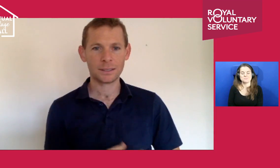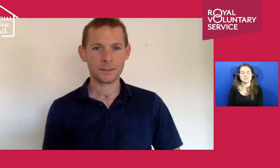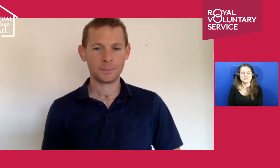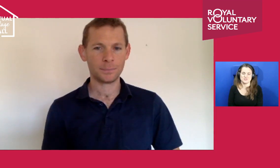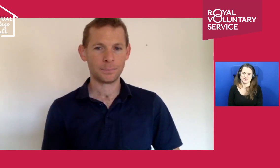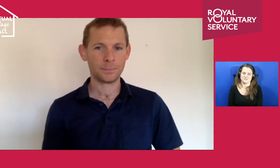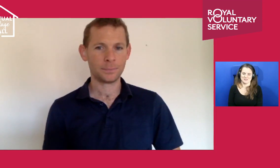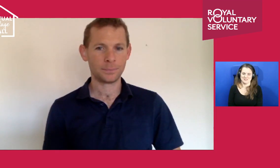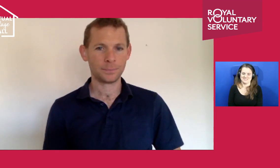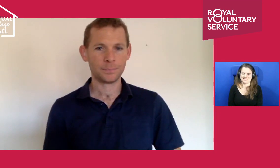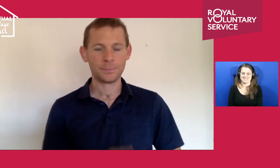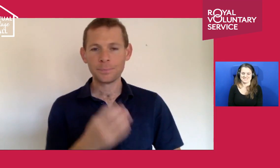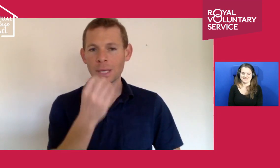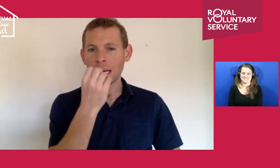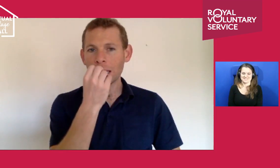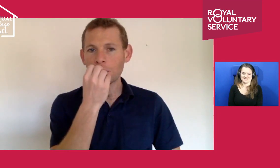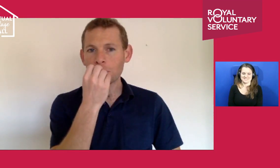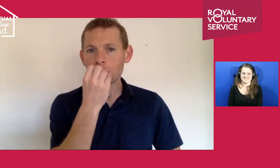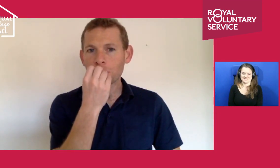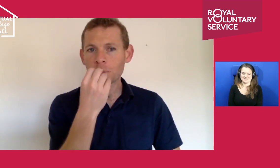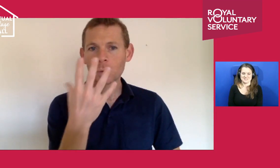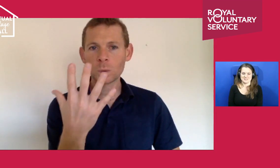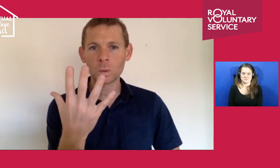Okay, beautiful.